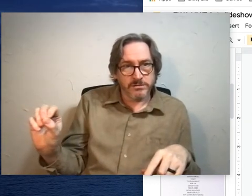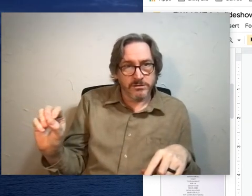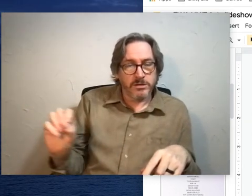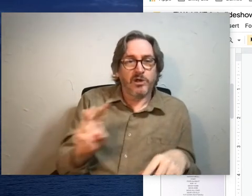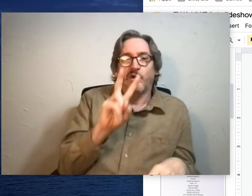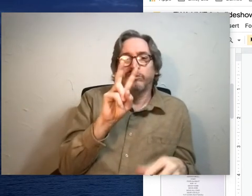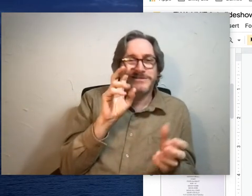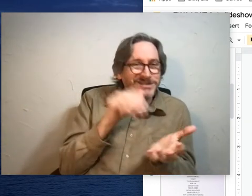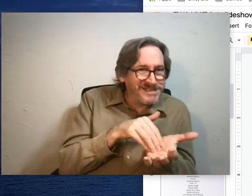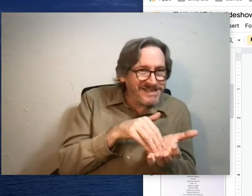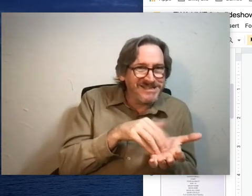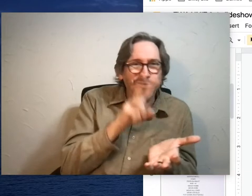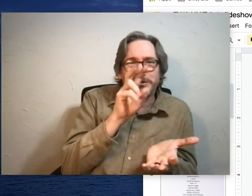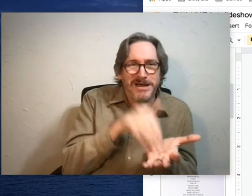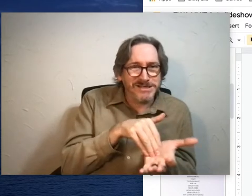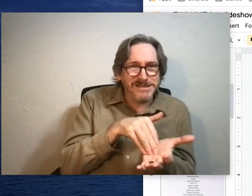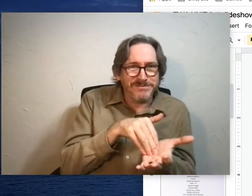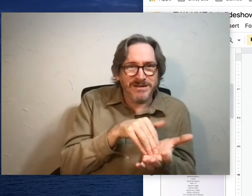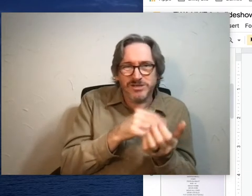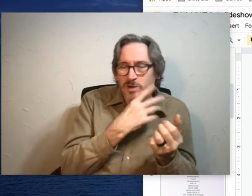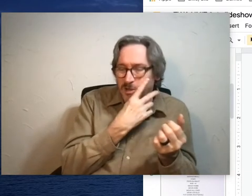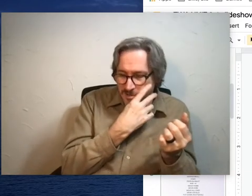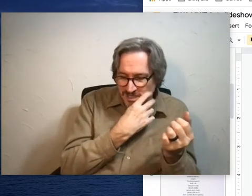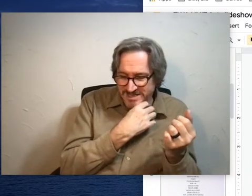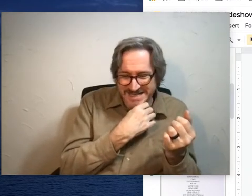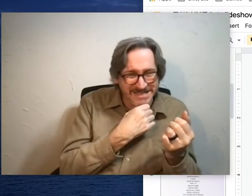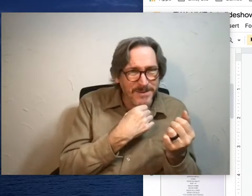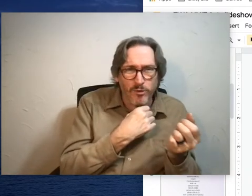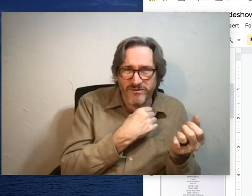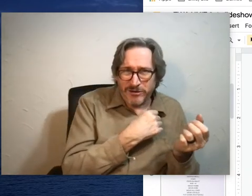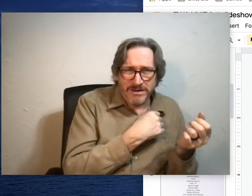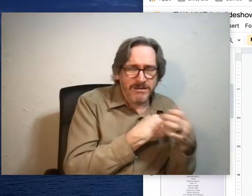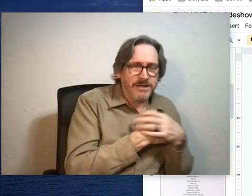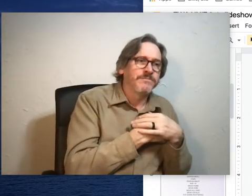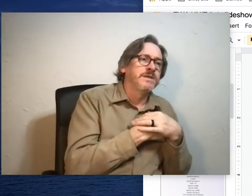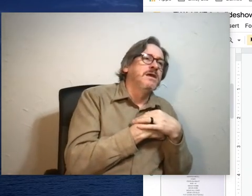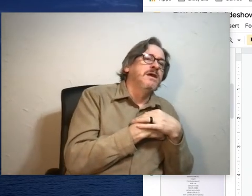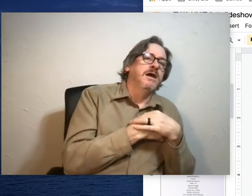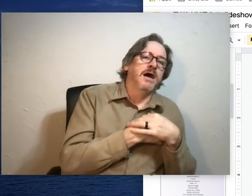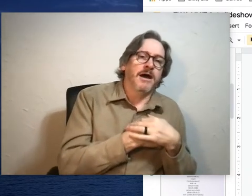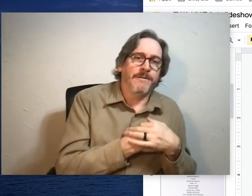2000. You'll see 2000 sometimes as well. It tends to be more of a hearing thing.